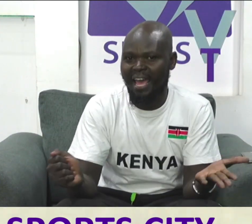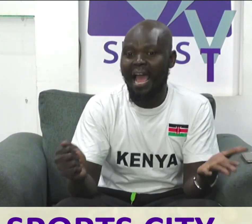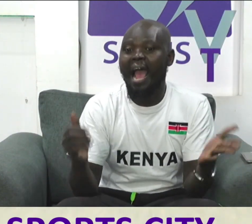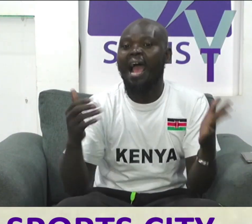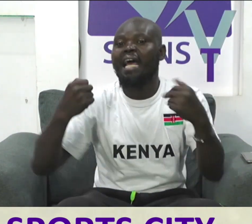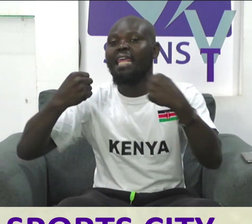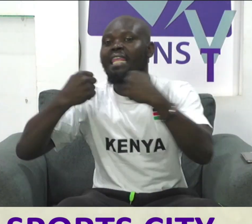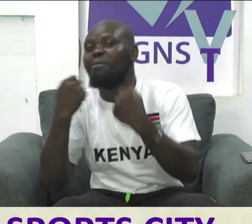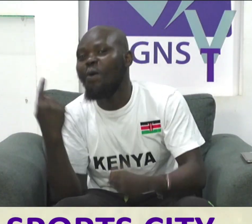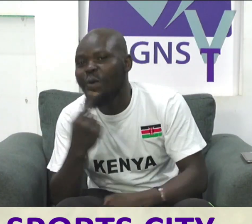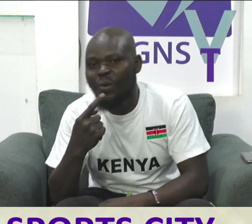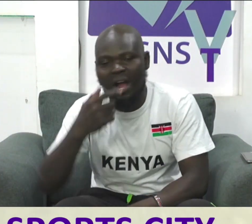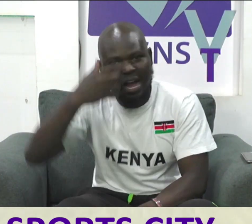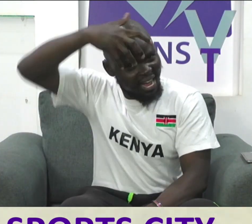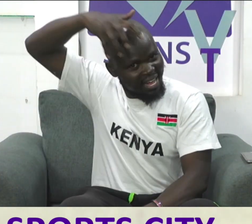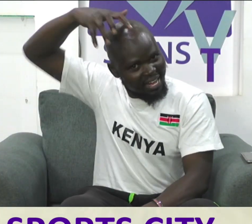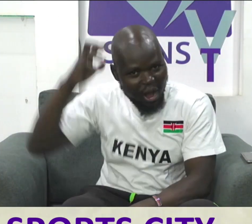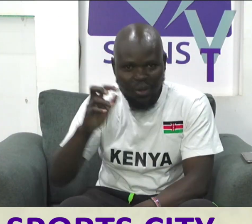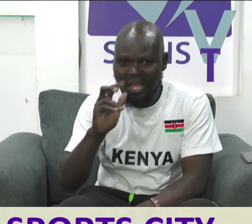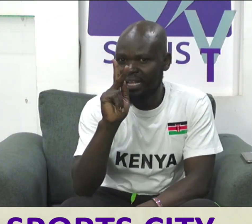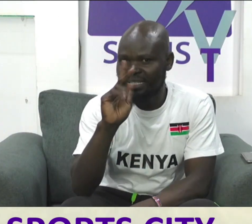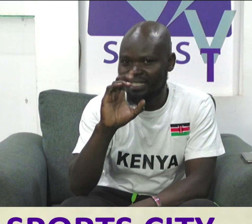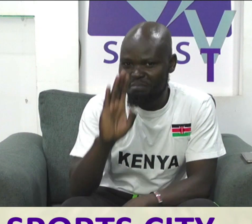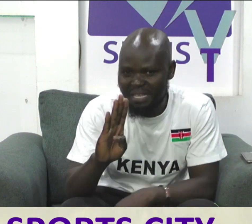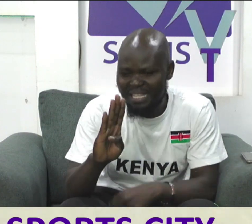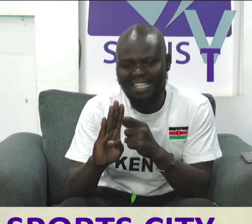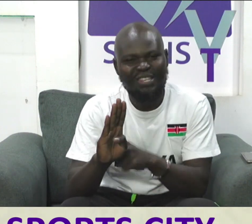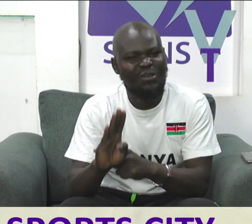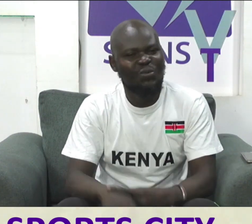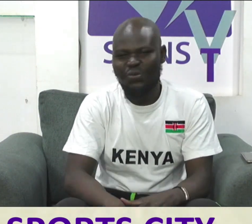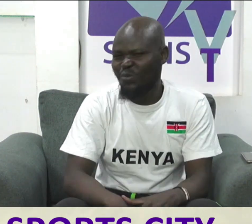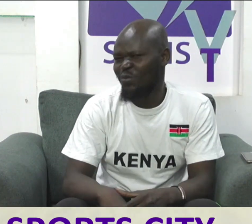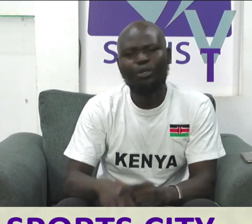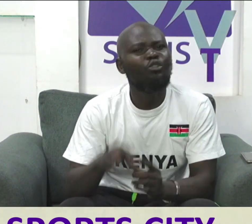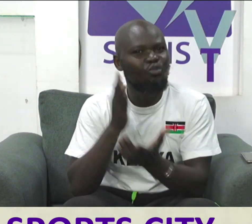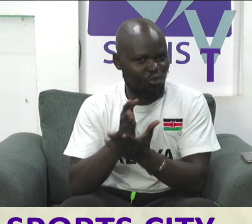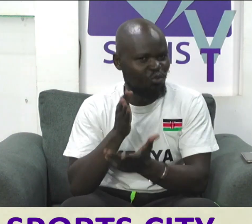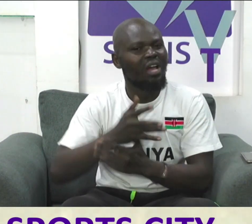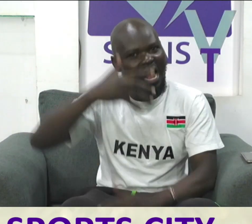now let's talk about Posta Rangers and KCB.